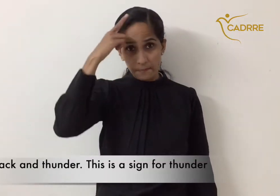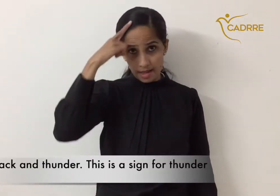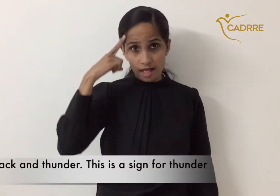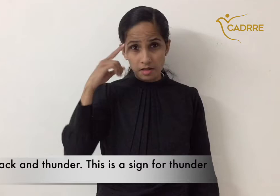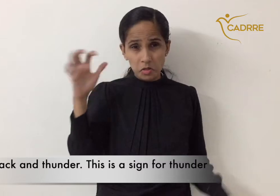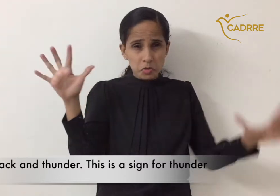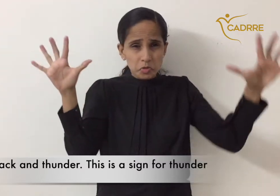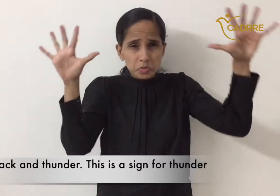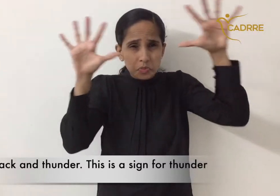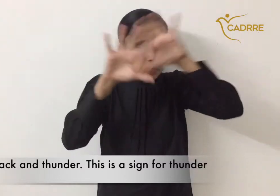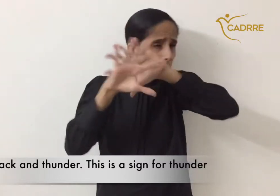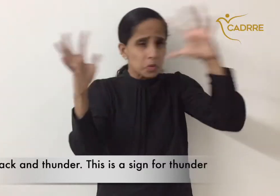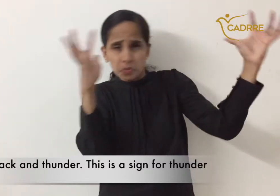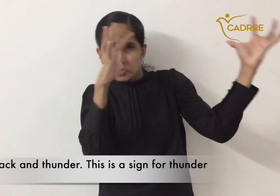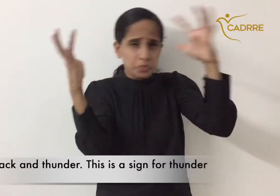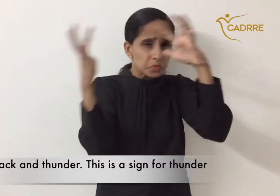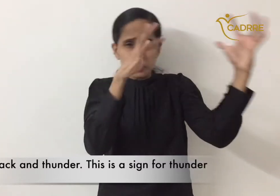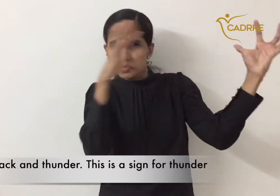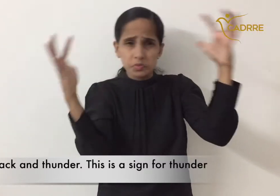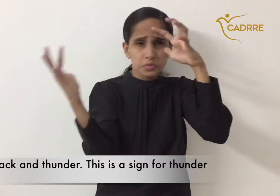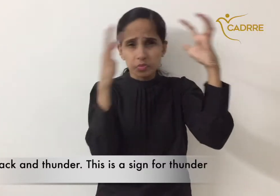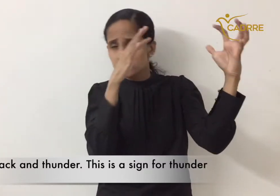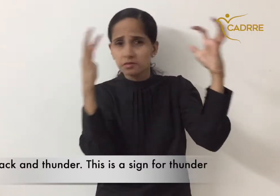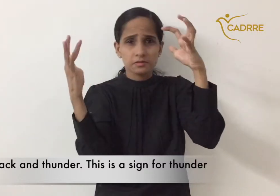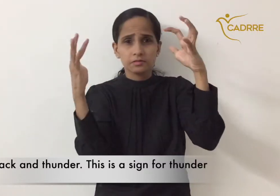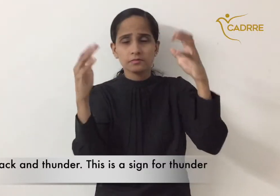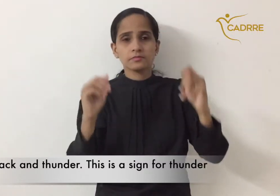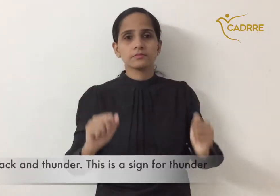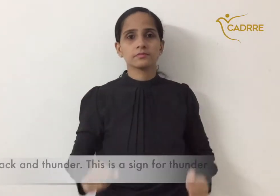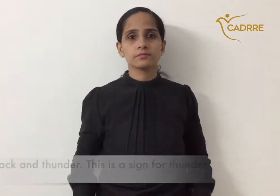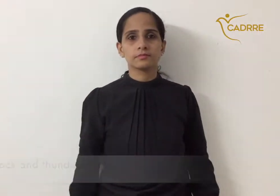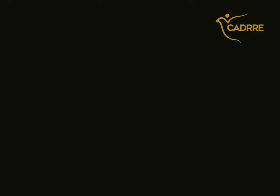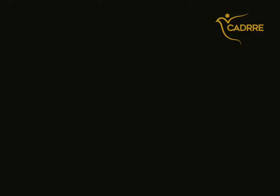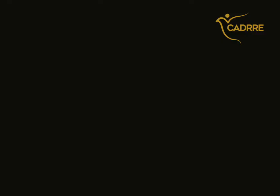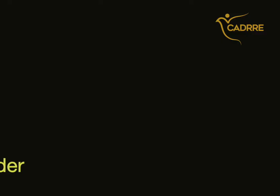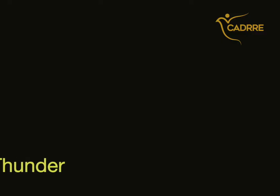Black and thunder. This is a sign for thunder.